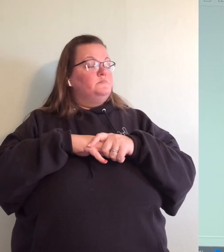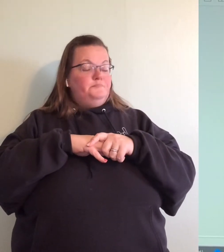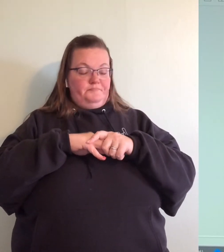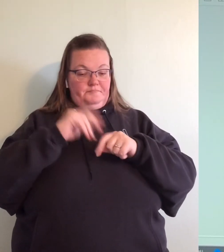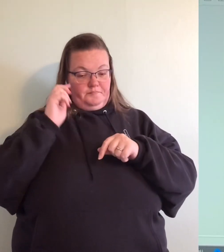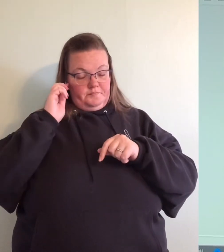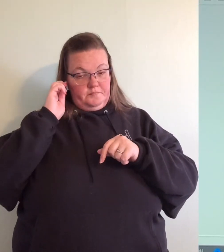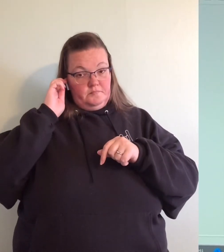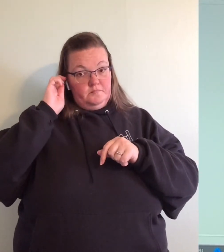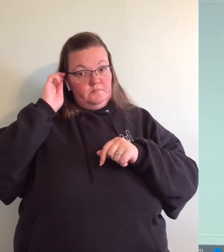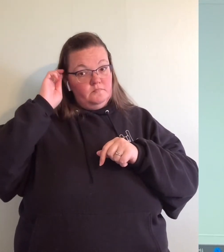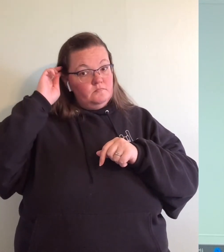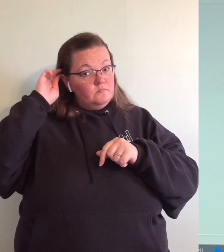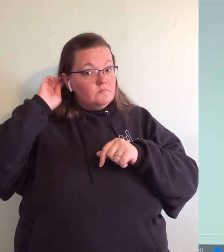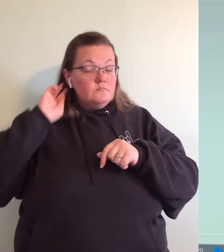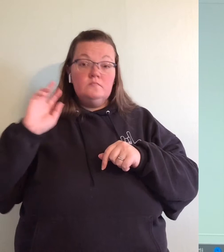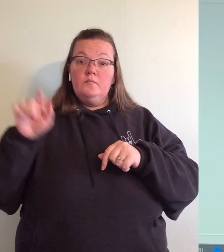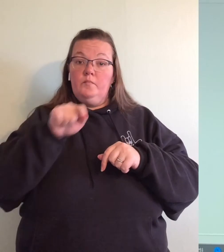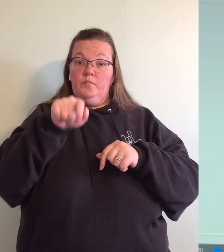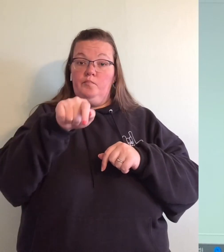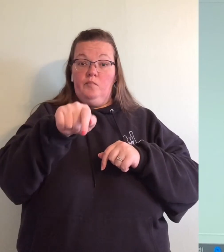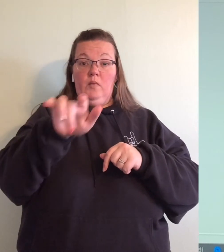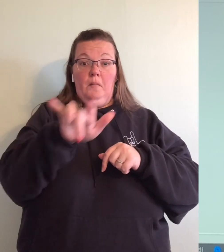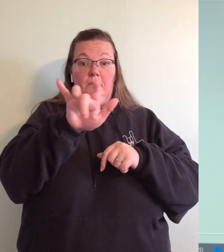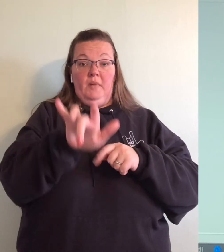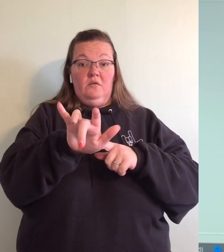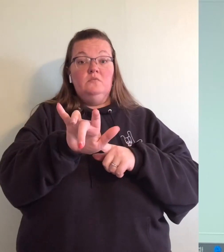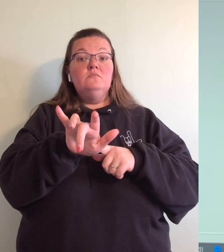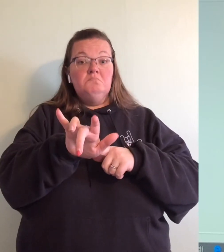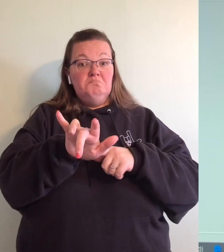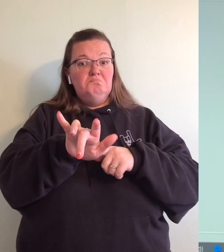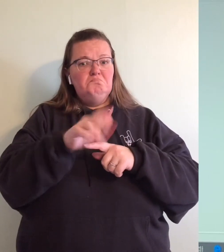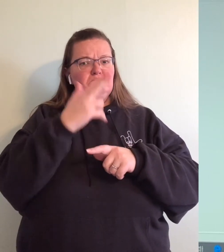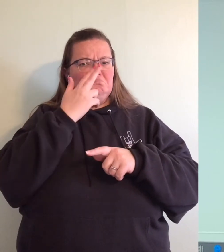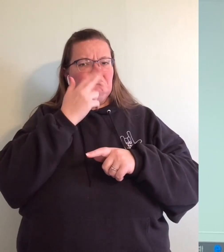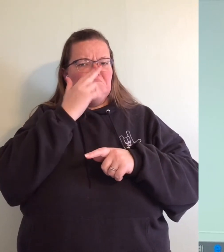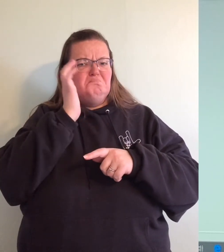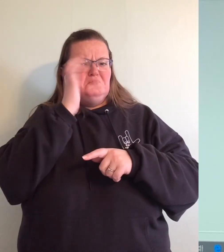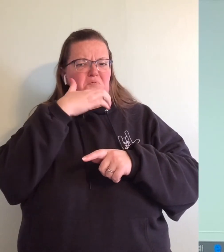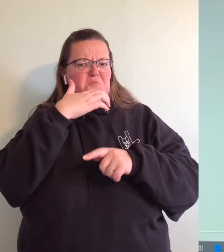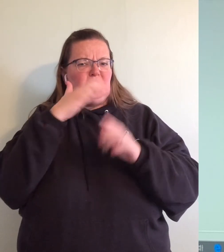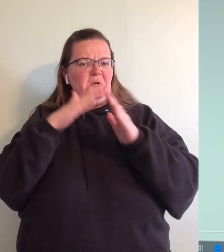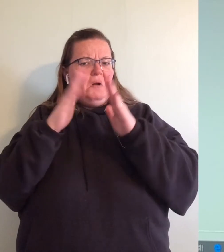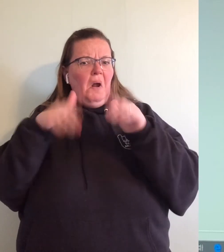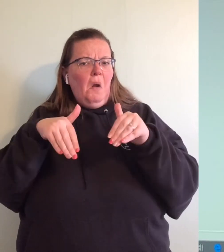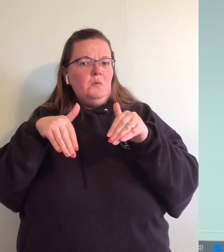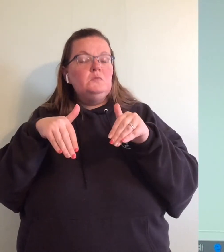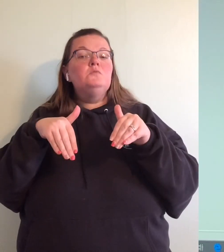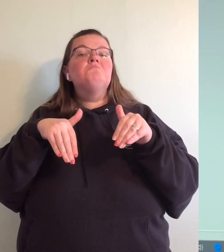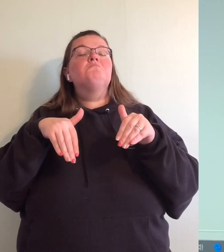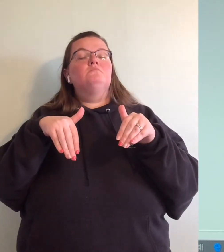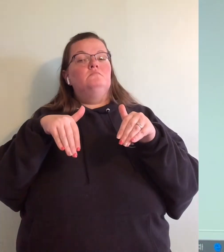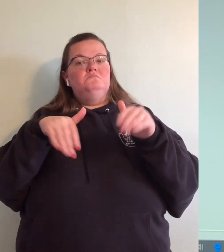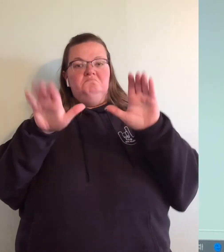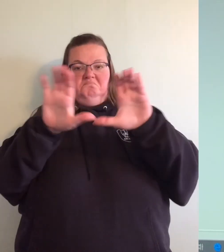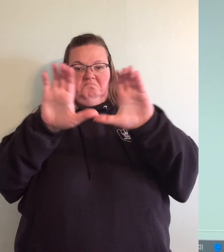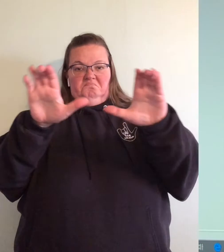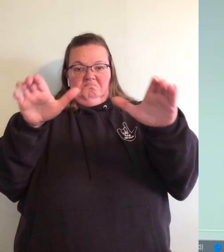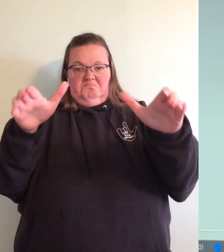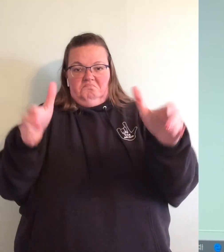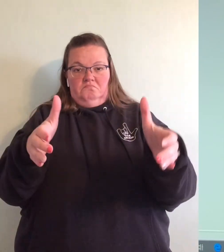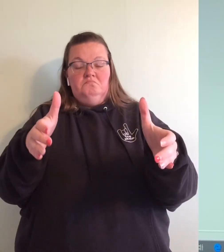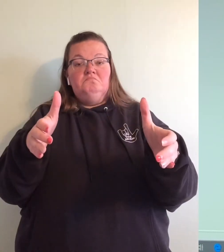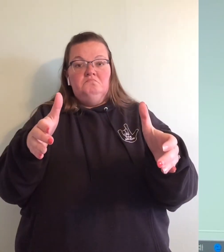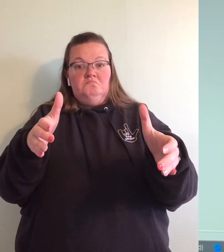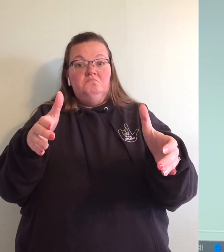And out in the middle, and partly on top of the dam, was a funny little house shaped like an enormous beehive, and from the